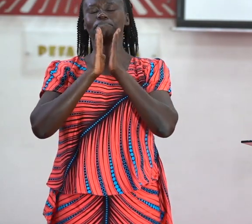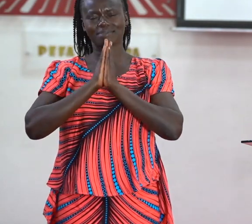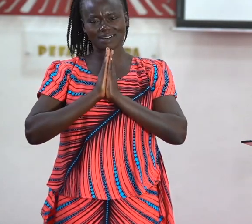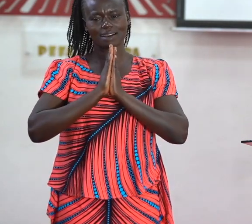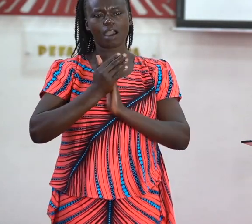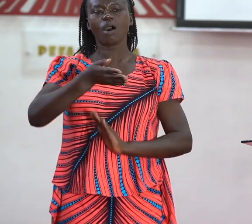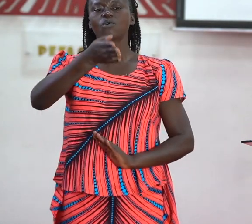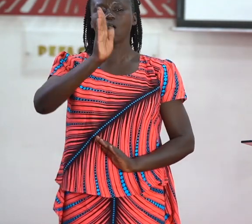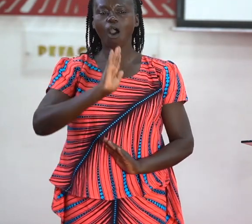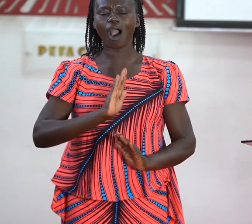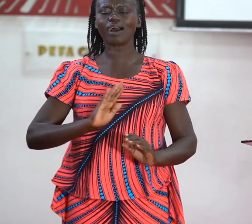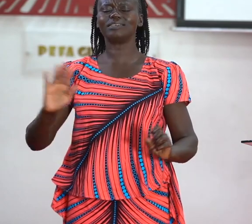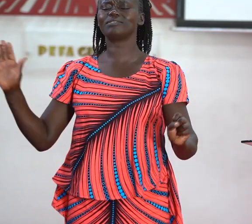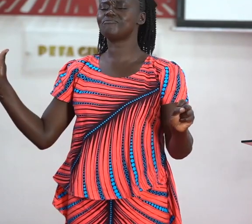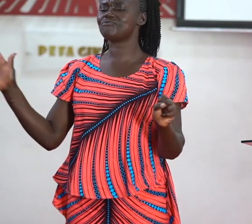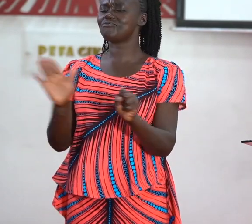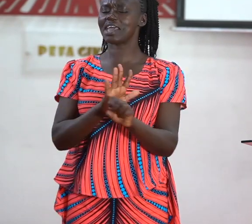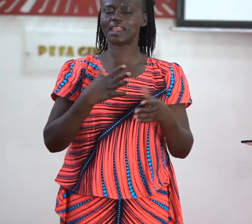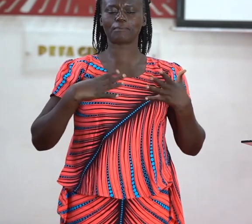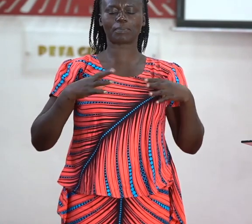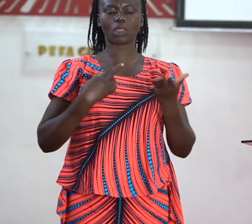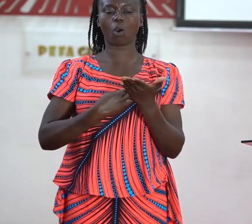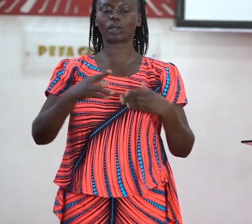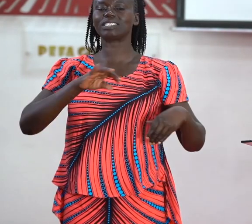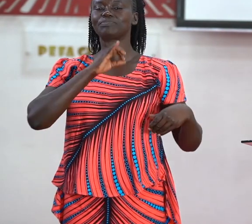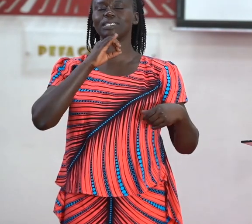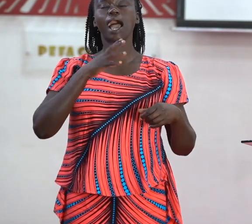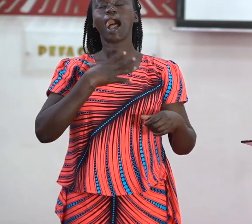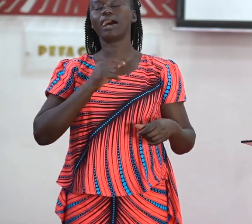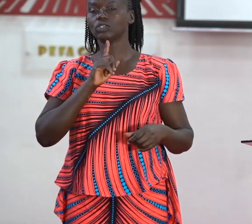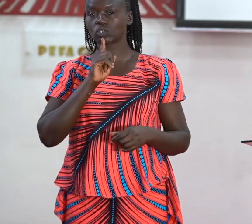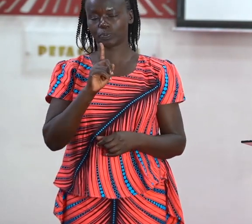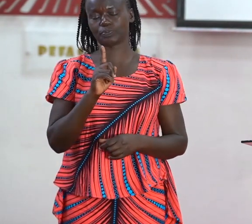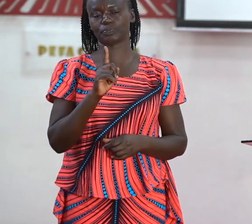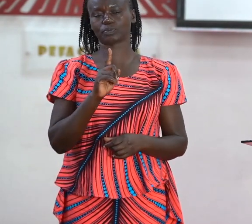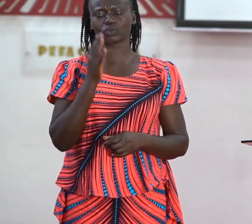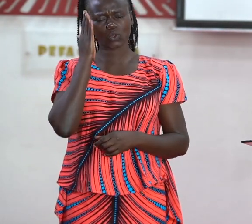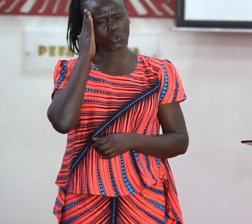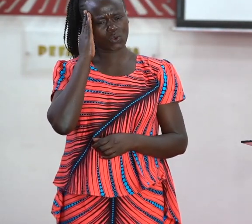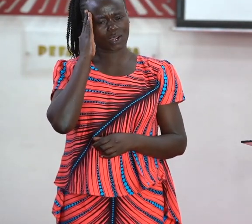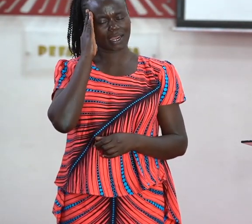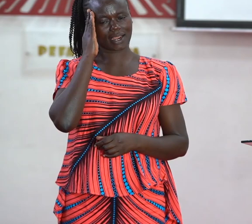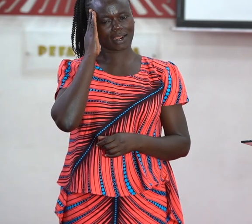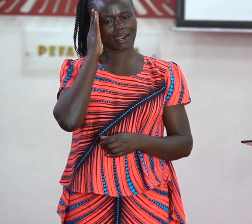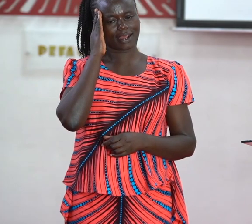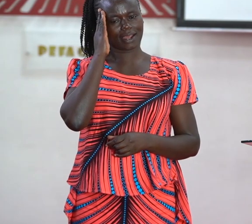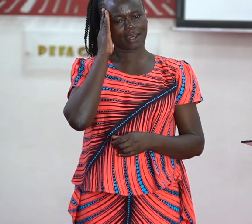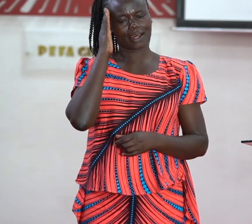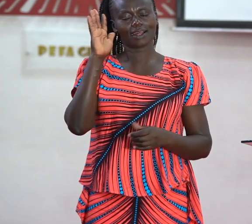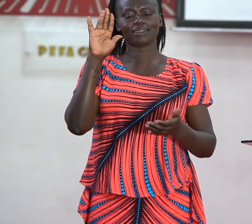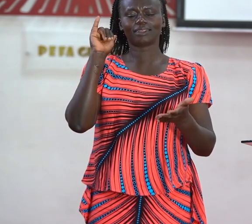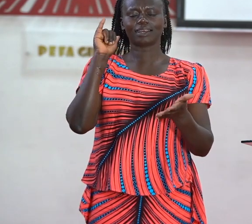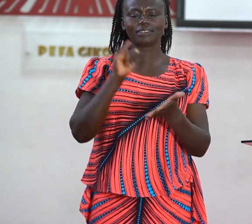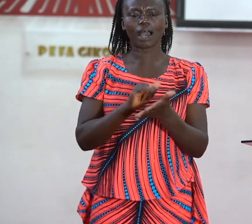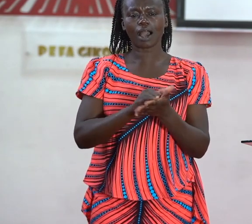is still filling his people with the Holy Spirit. And so, you know, when we get back